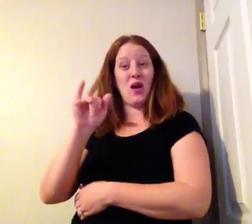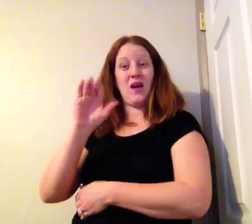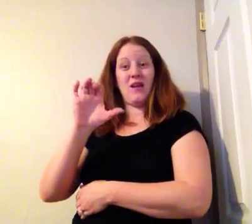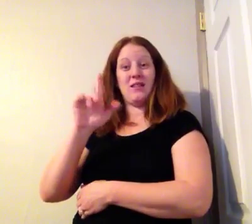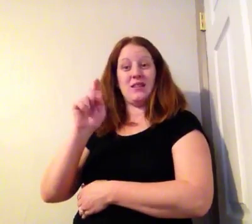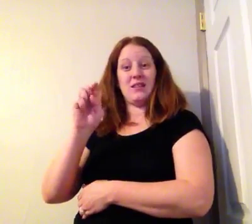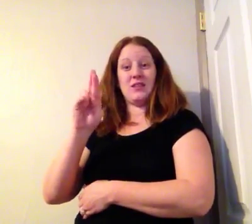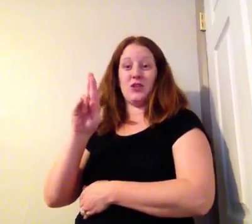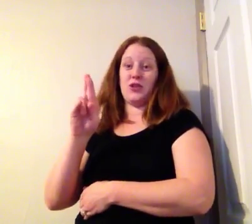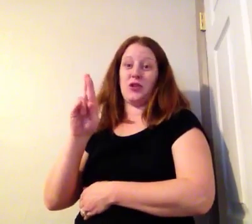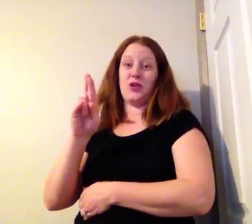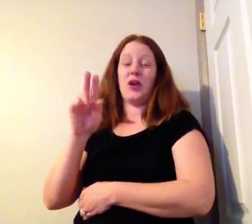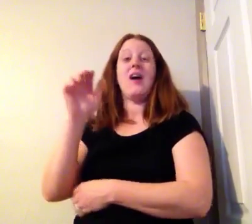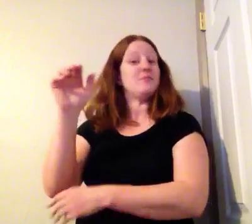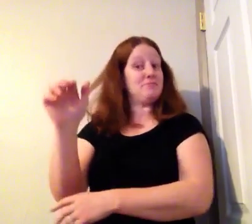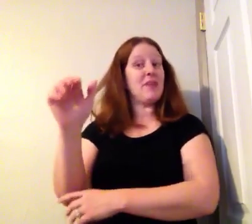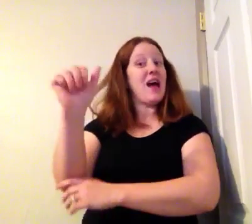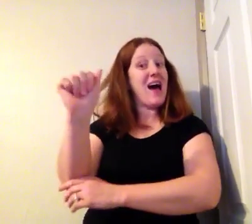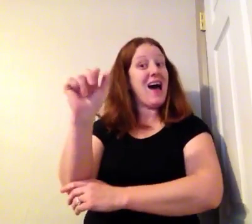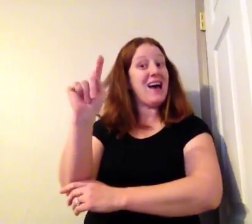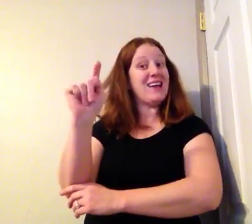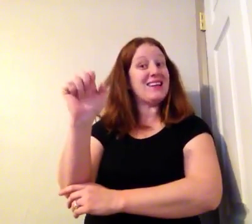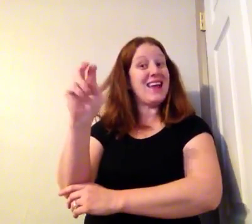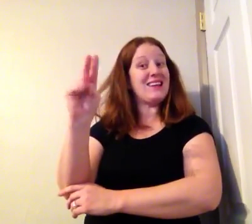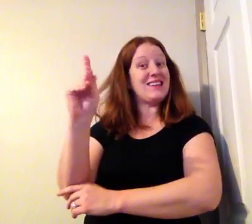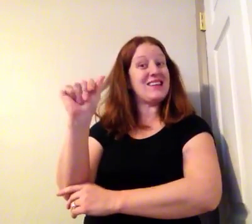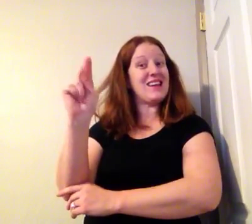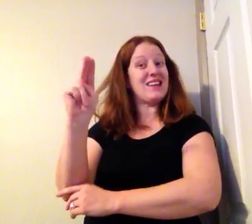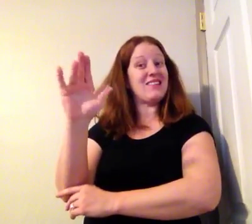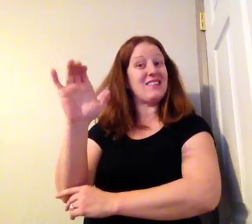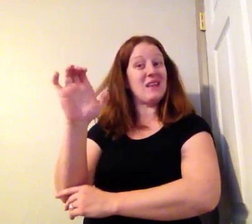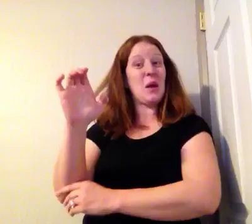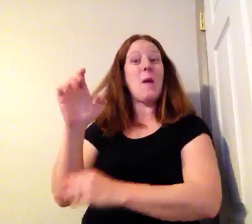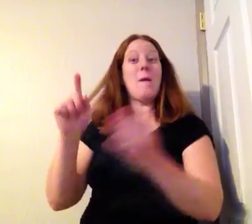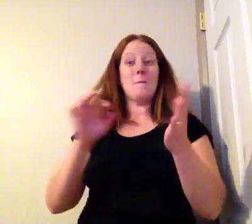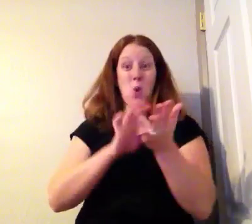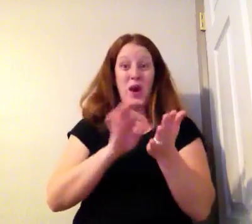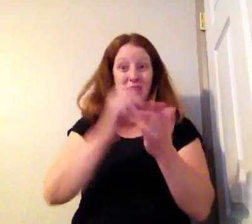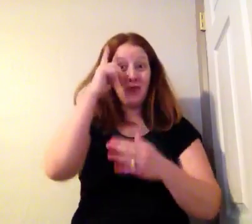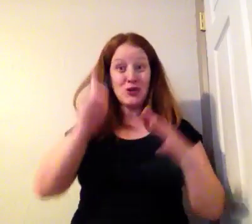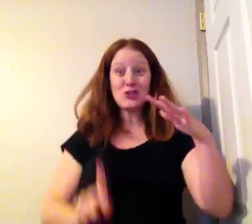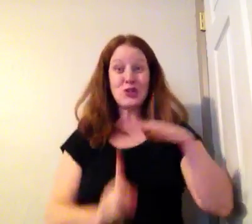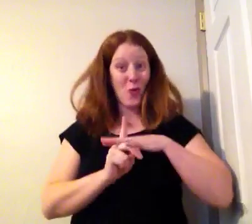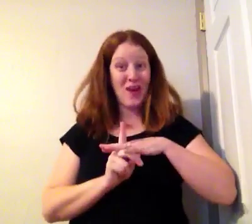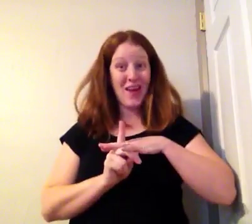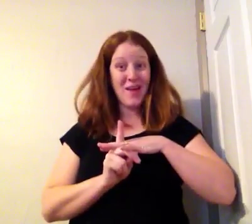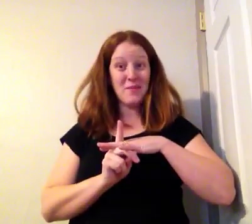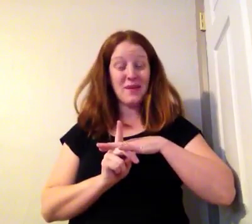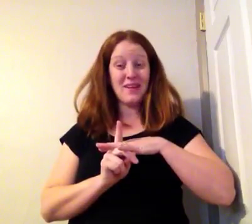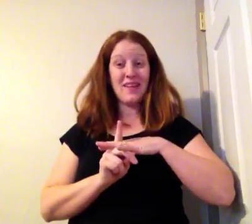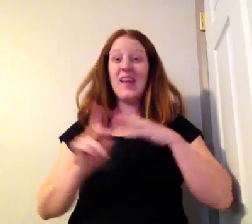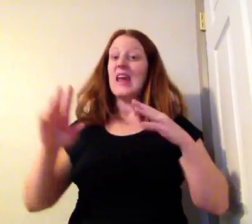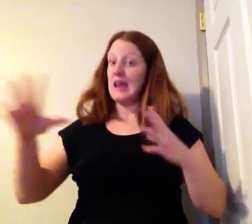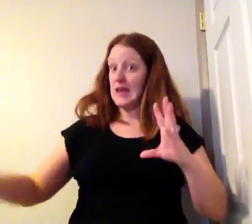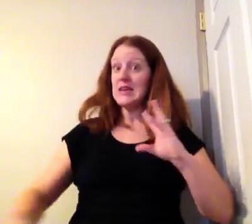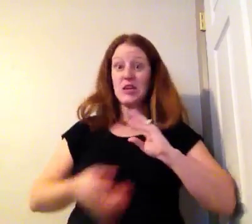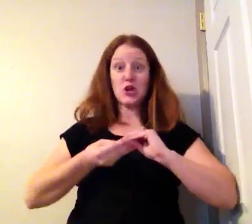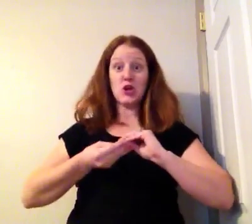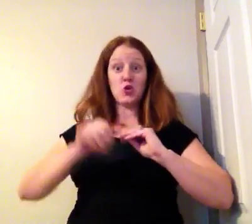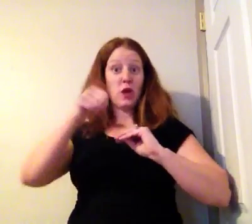Attendance points will be 50 extra points on top of the 1,000 that you get to it for an A. We have the scale, the grading